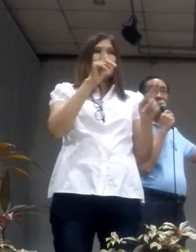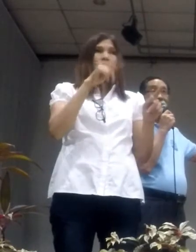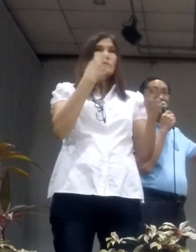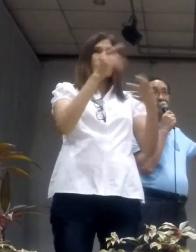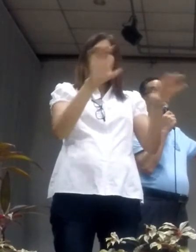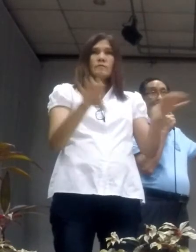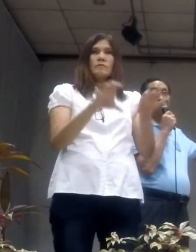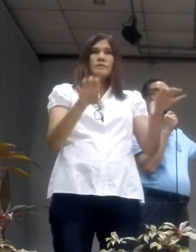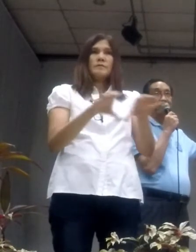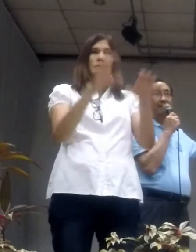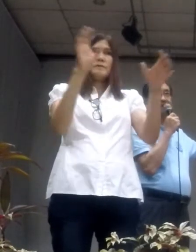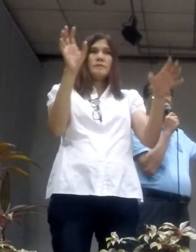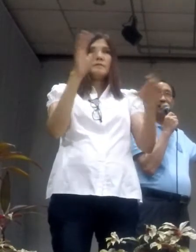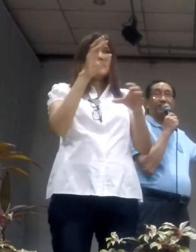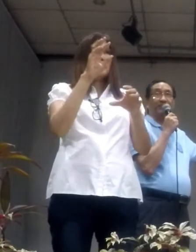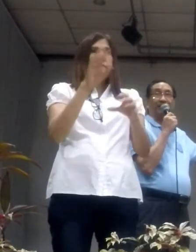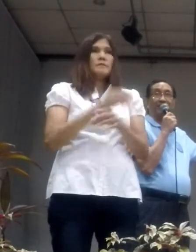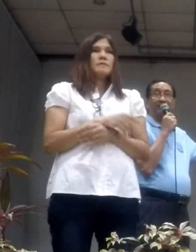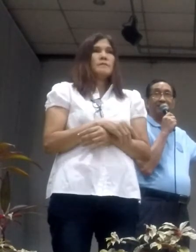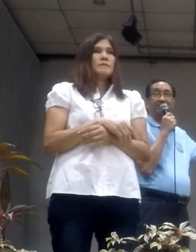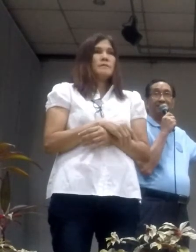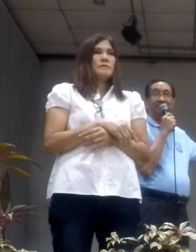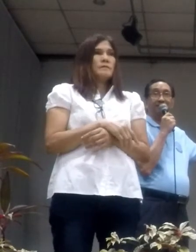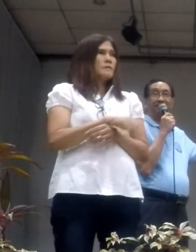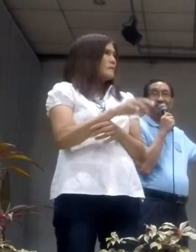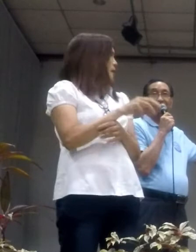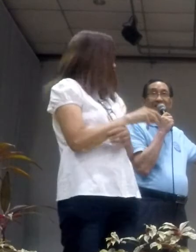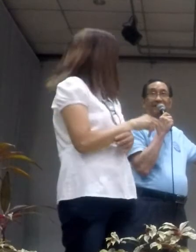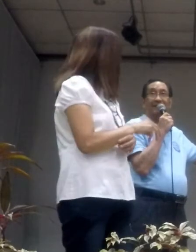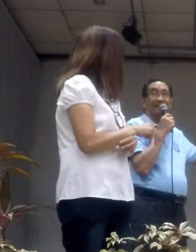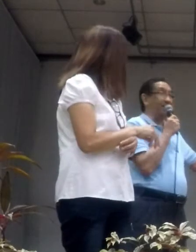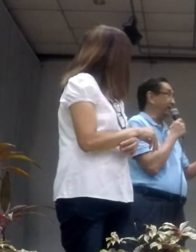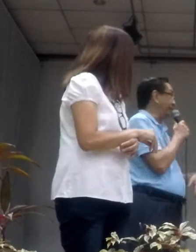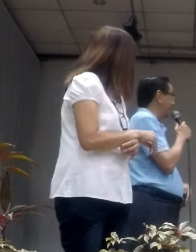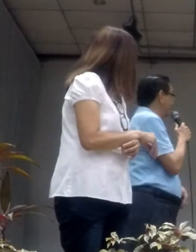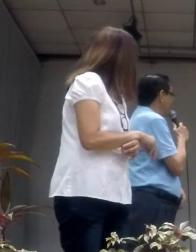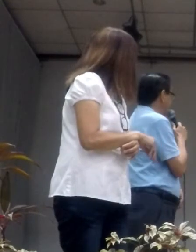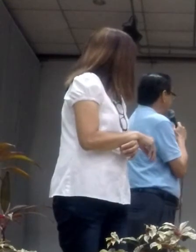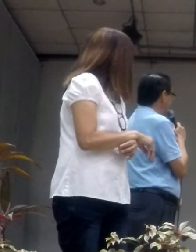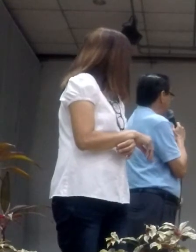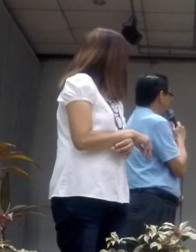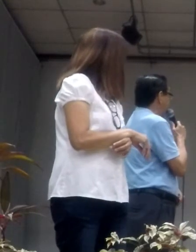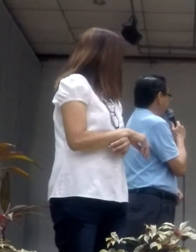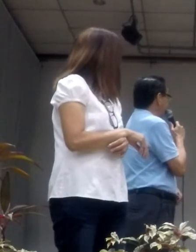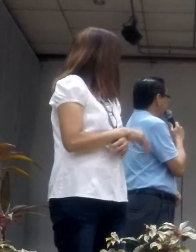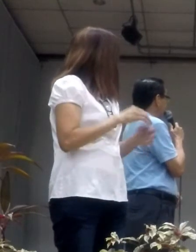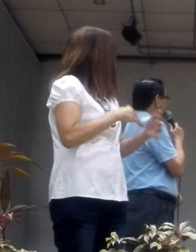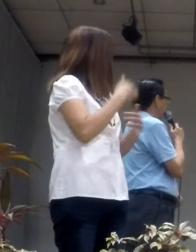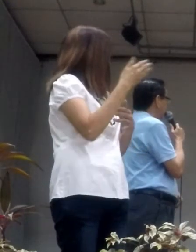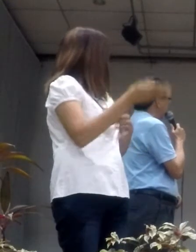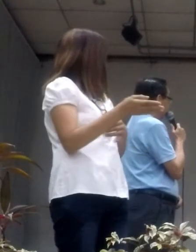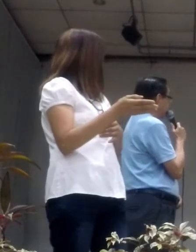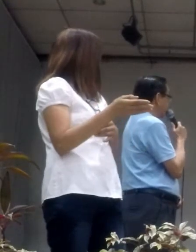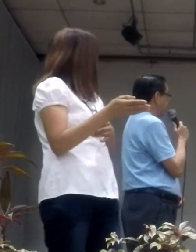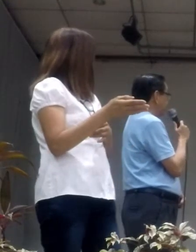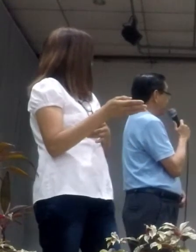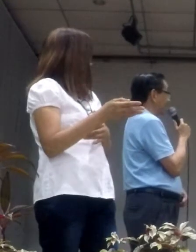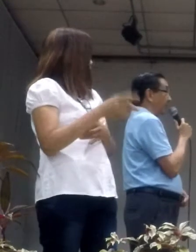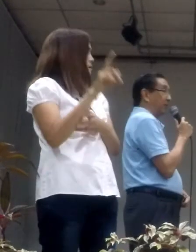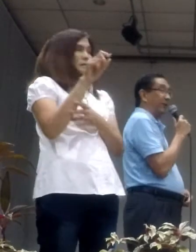work in the fast food outlets. Okay? The next one,